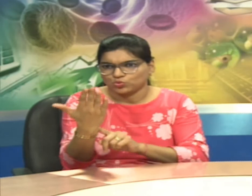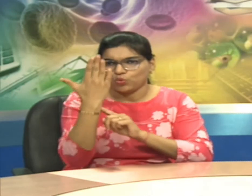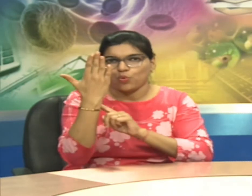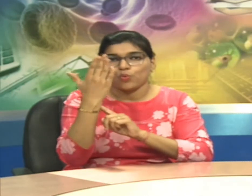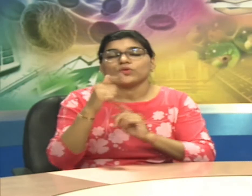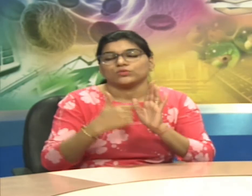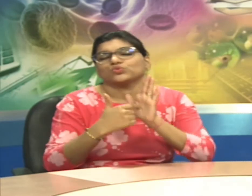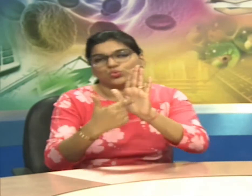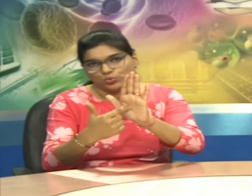You can see